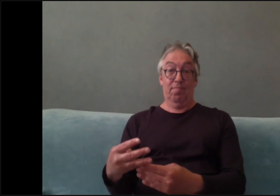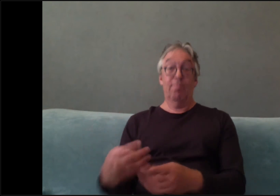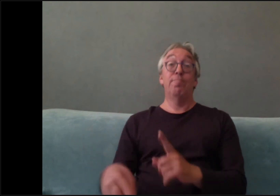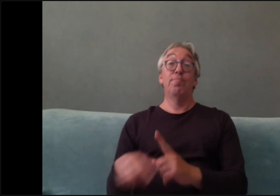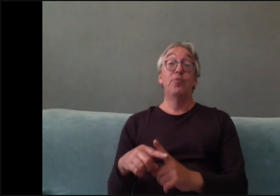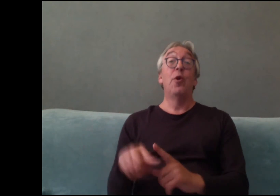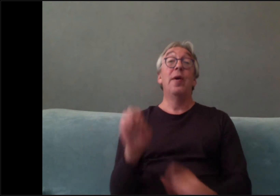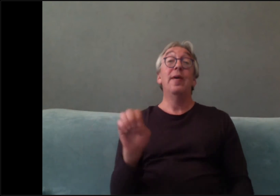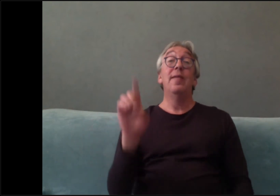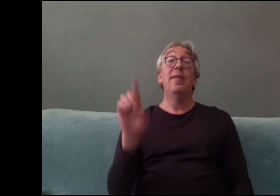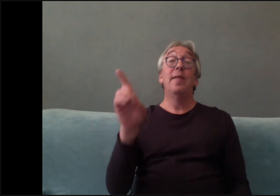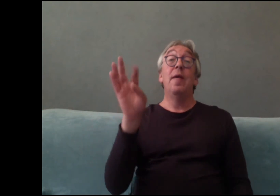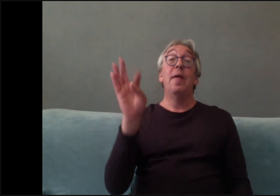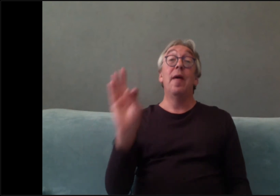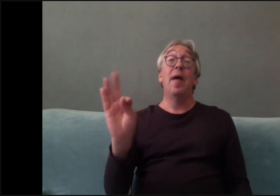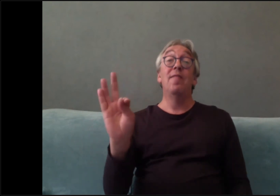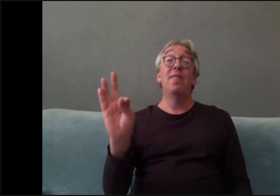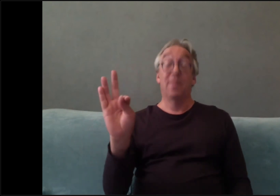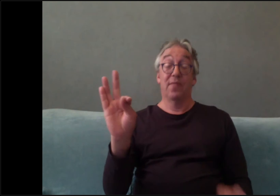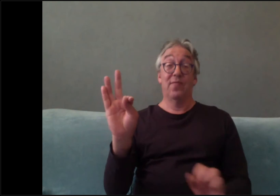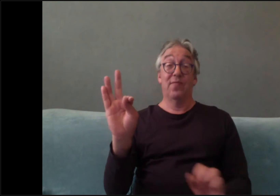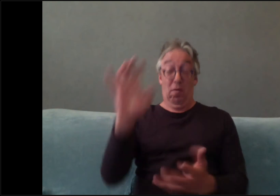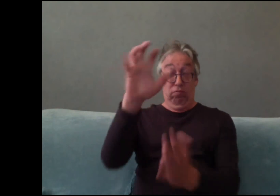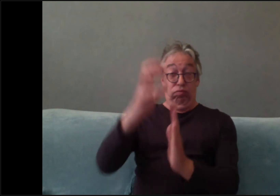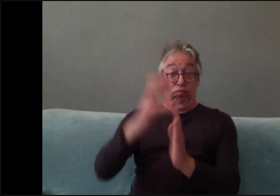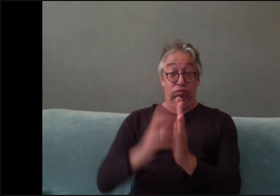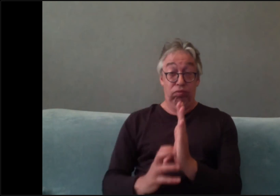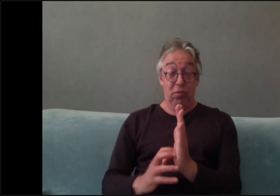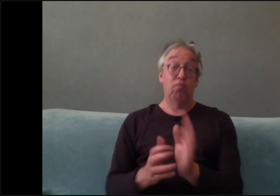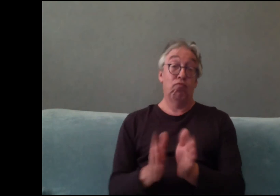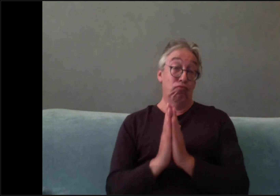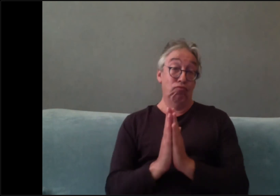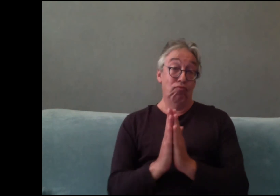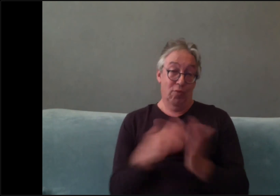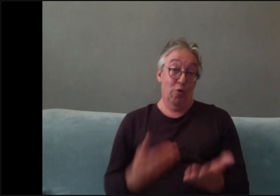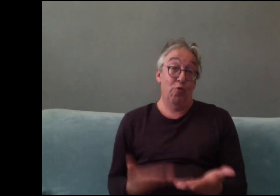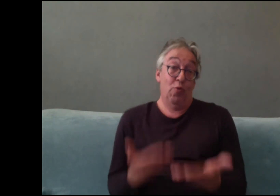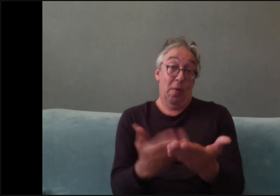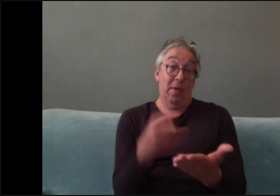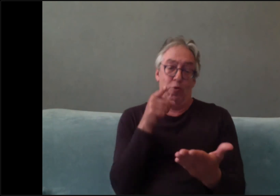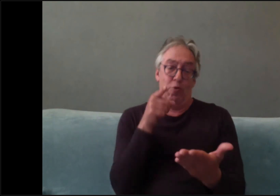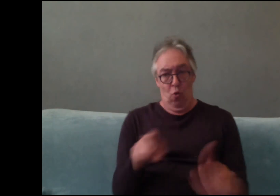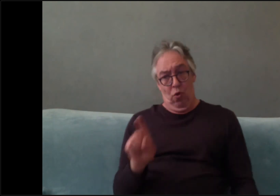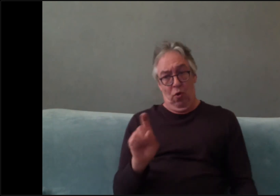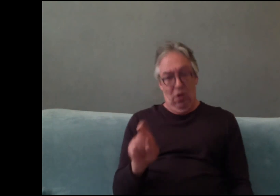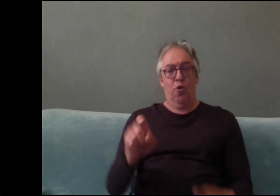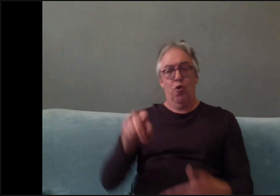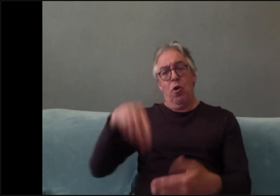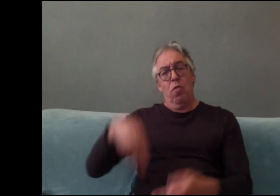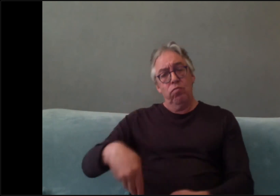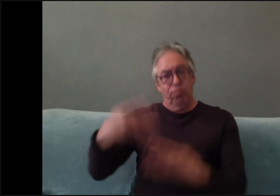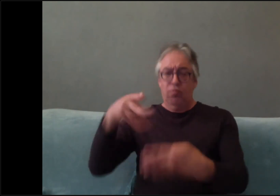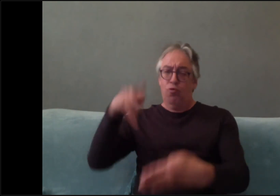would really warmly invite you to open and to read. Okay, during the webinar, we will have 4 guest